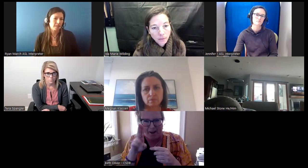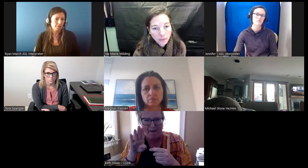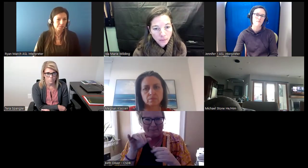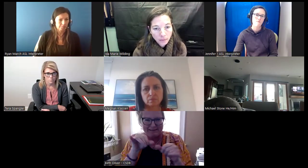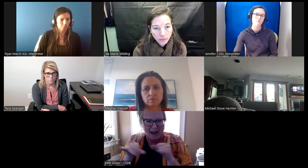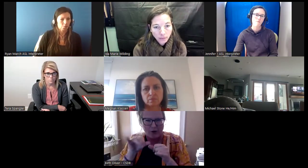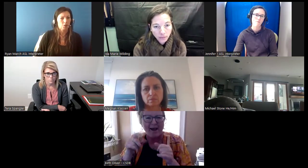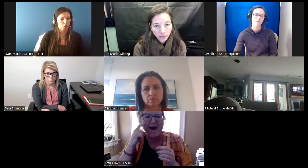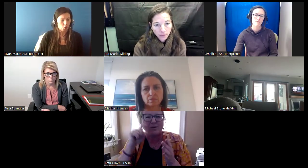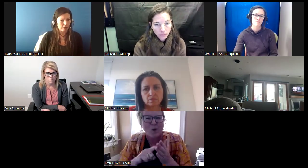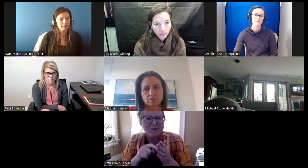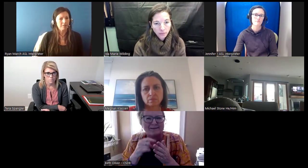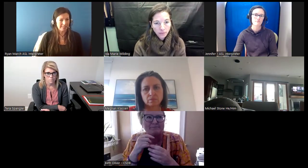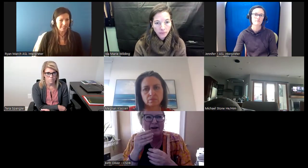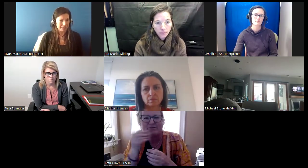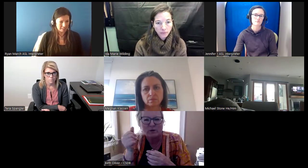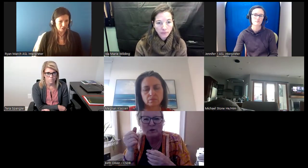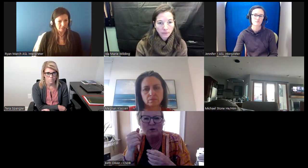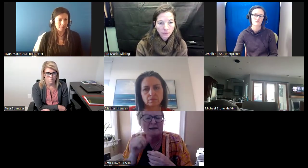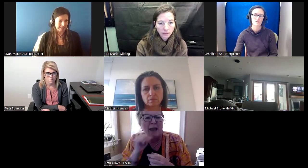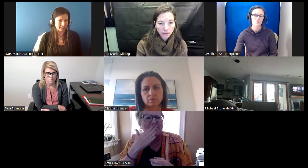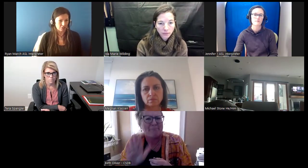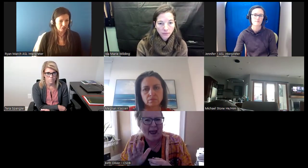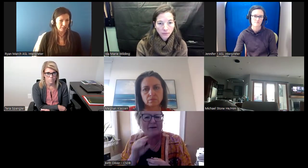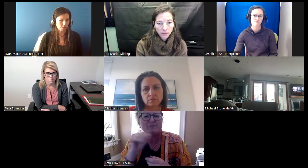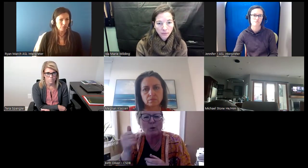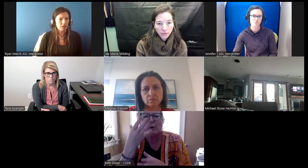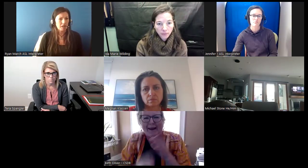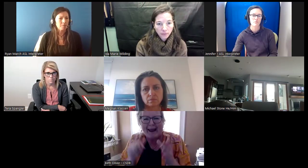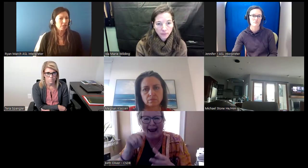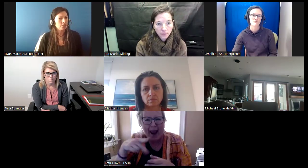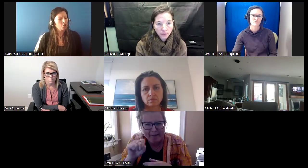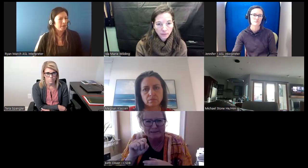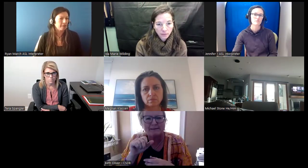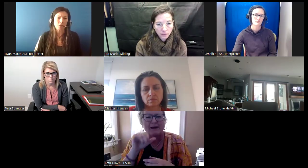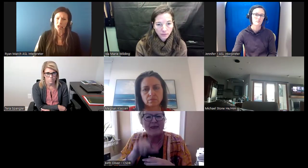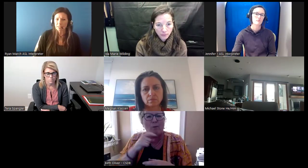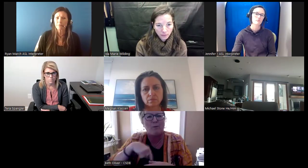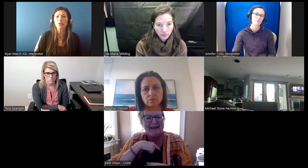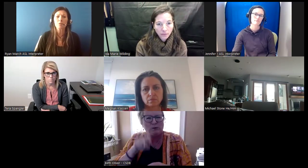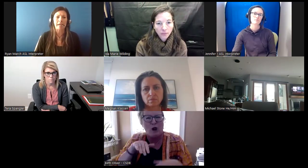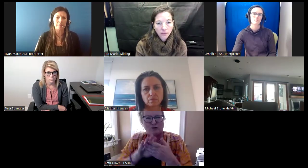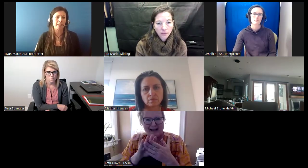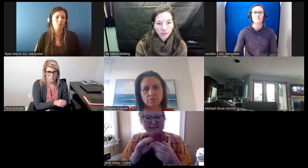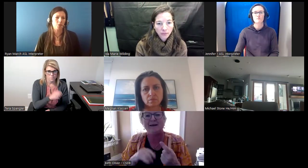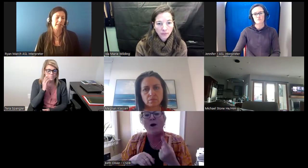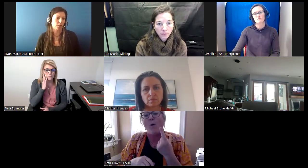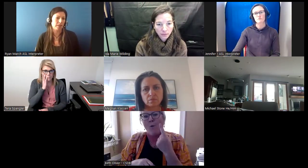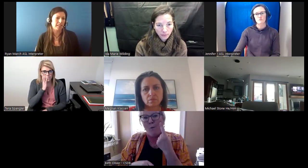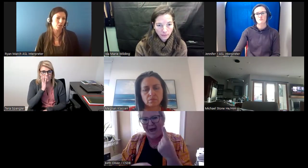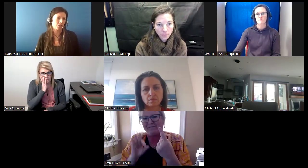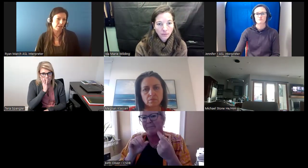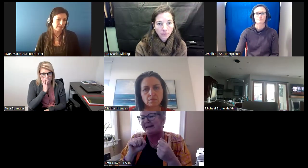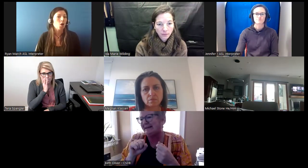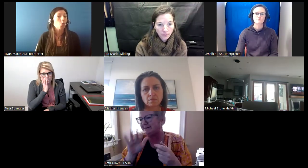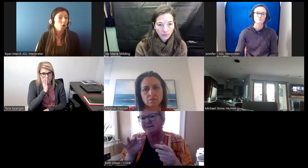this 12 standards, substandards, it's not too bad. There's just a few gaps that I'm noticing that we